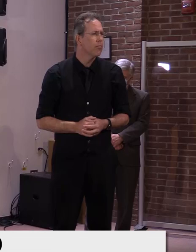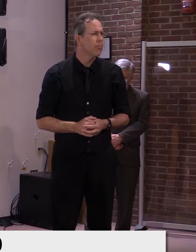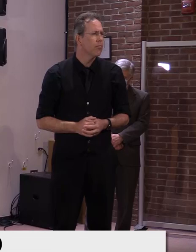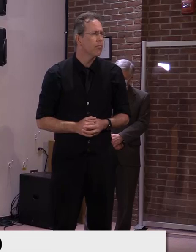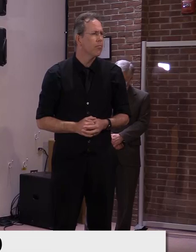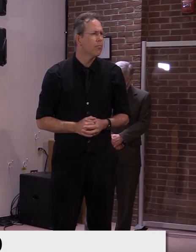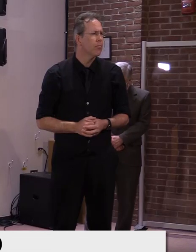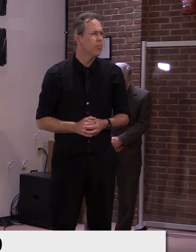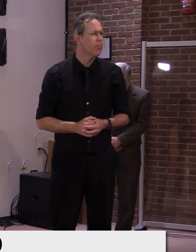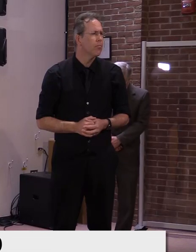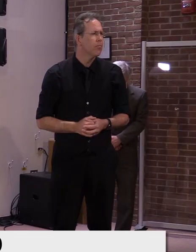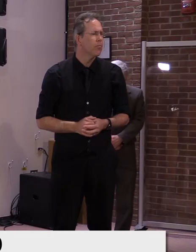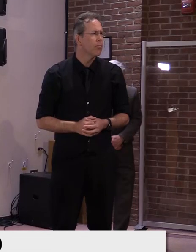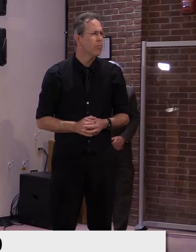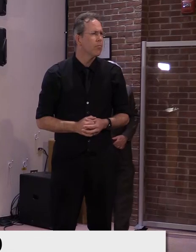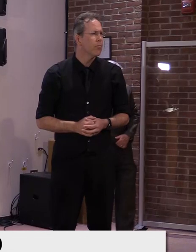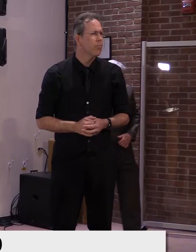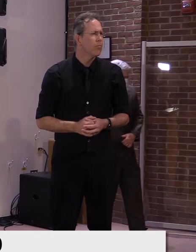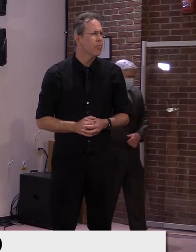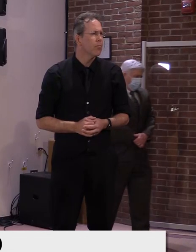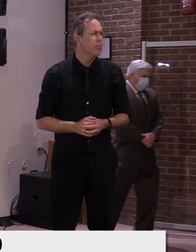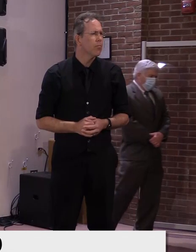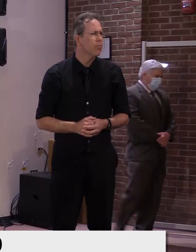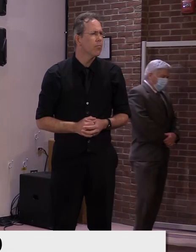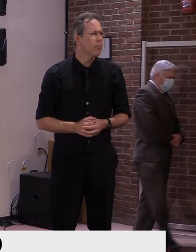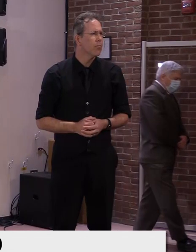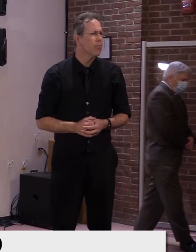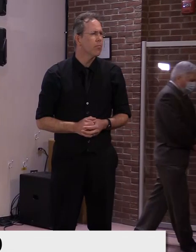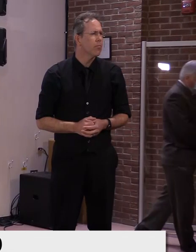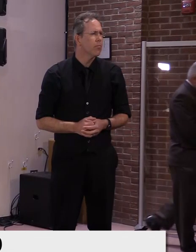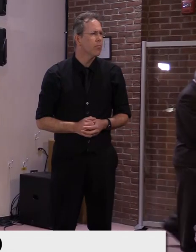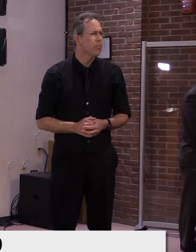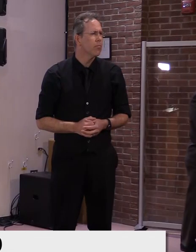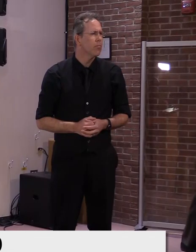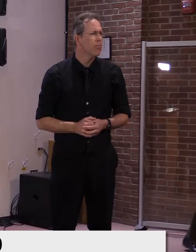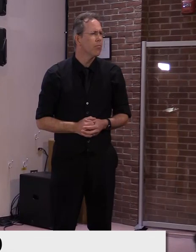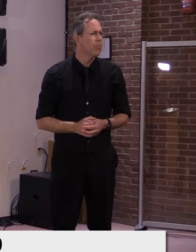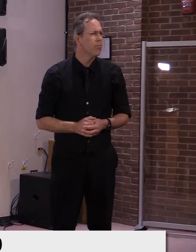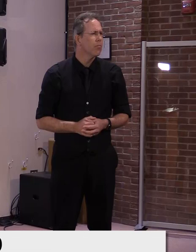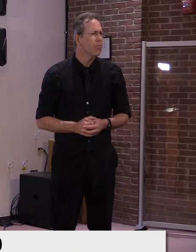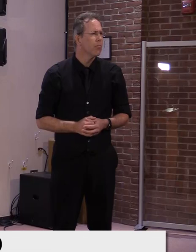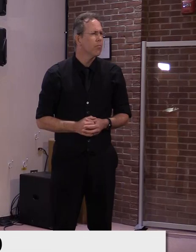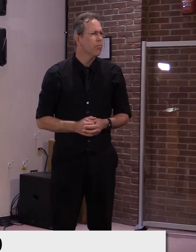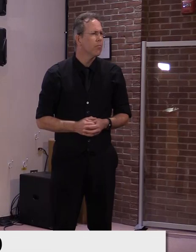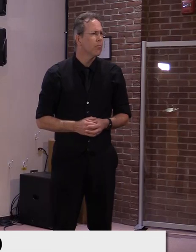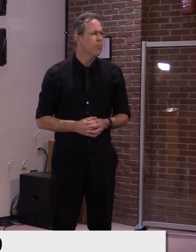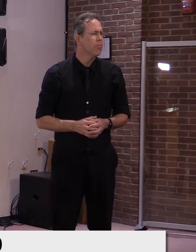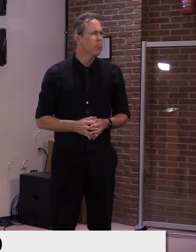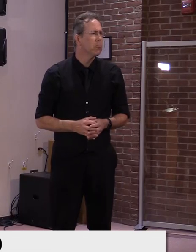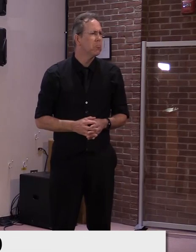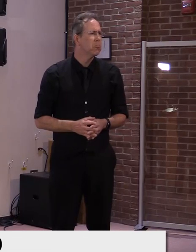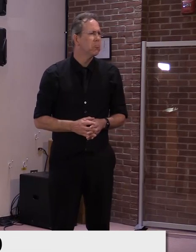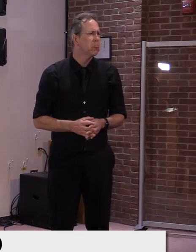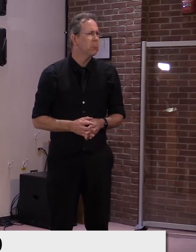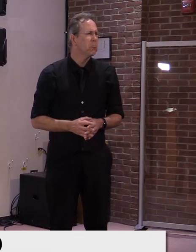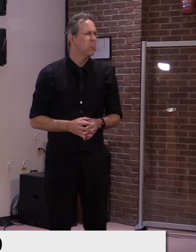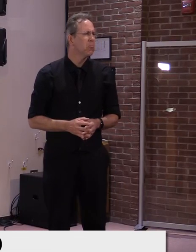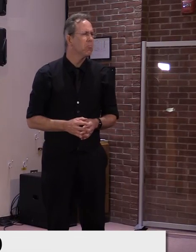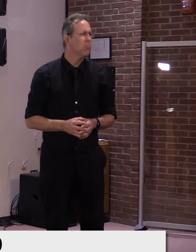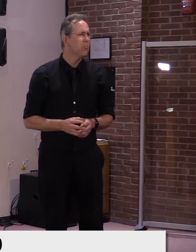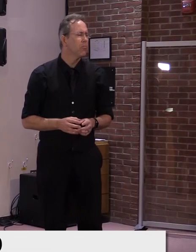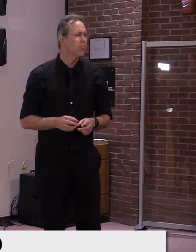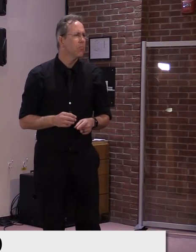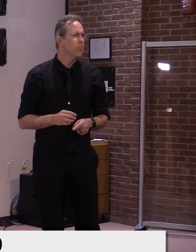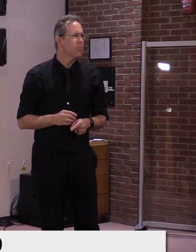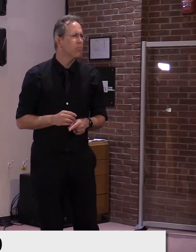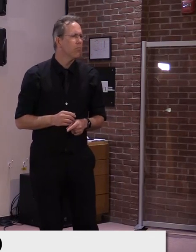as is required, gets tested within 3 days, and that test